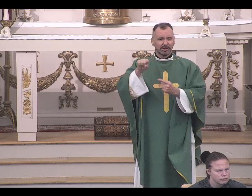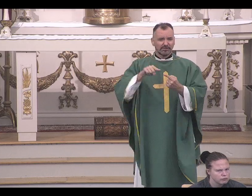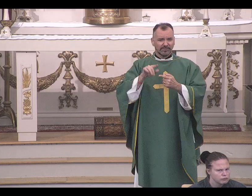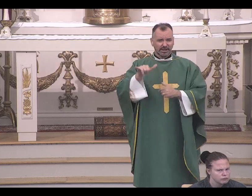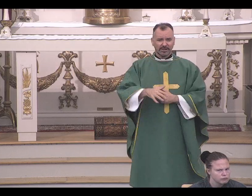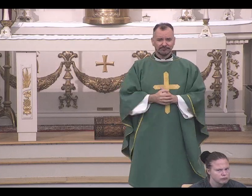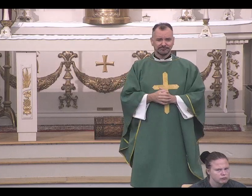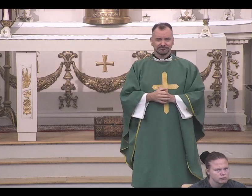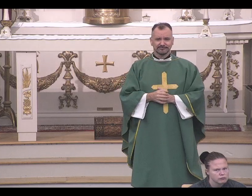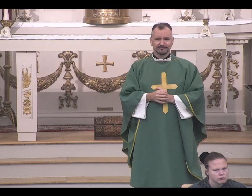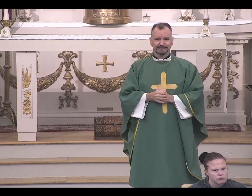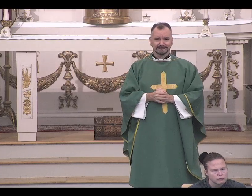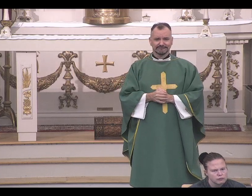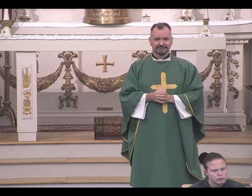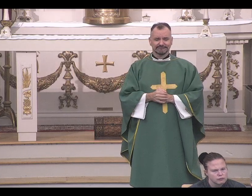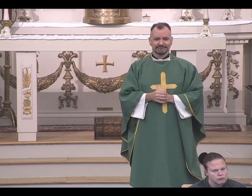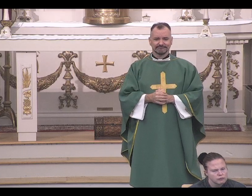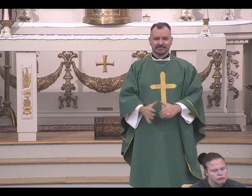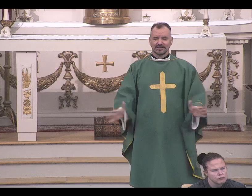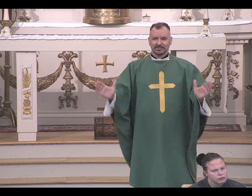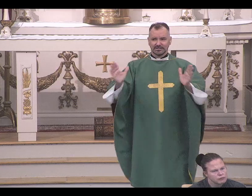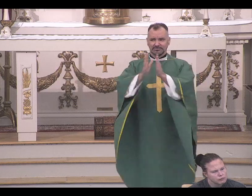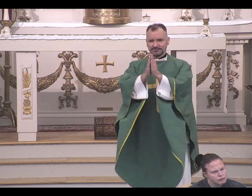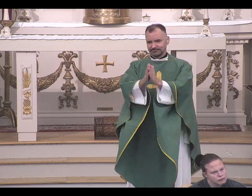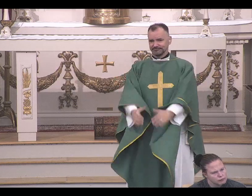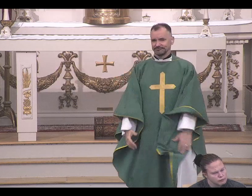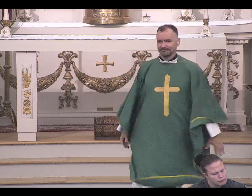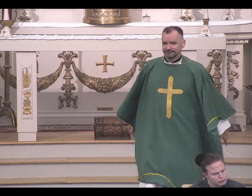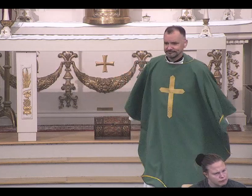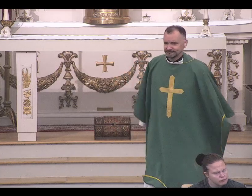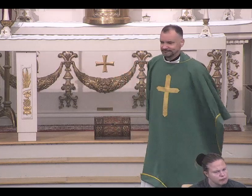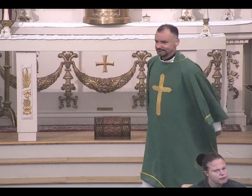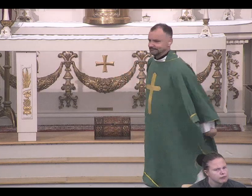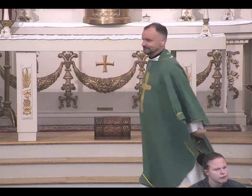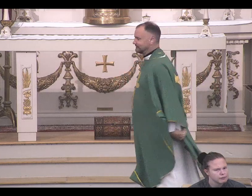We pray. We have to pray about that. Amen.